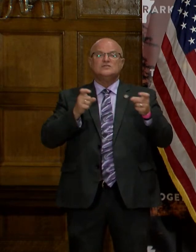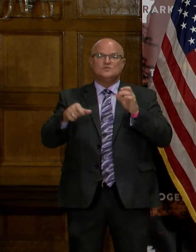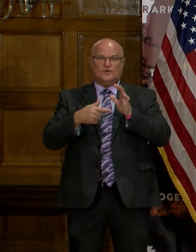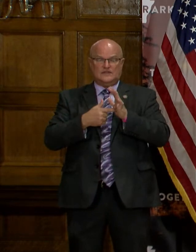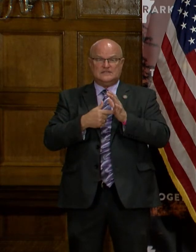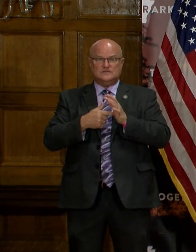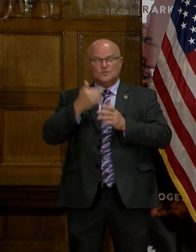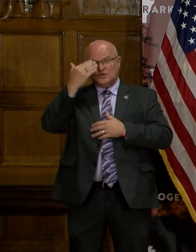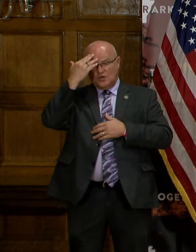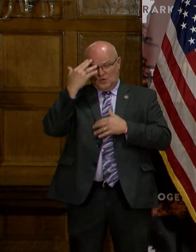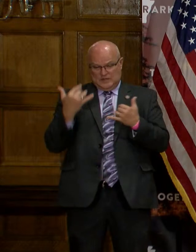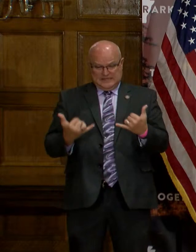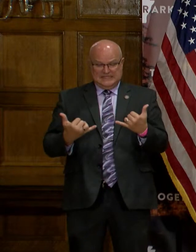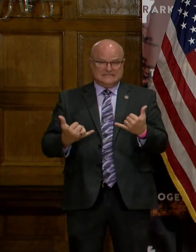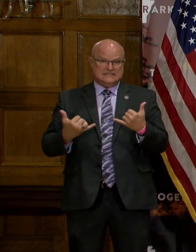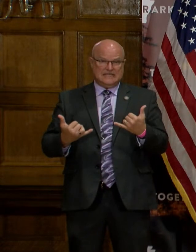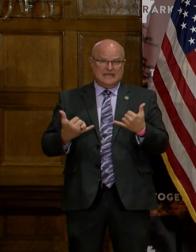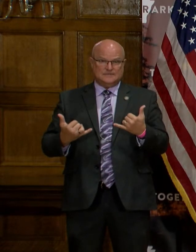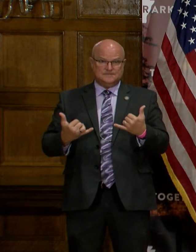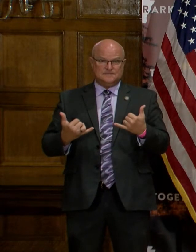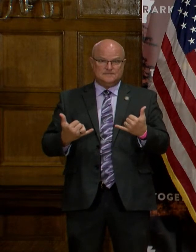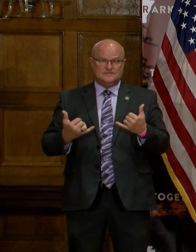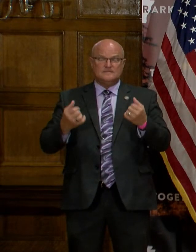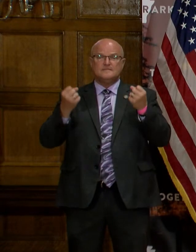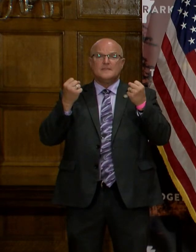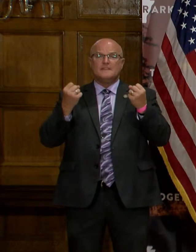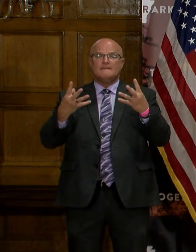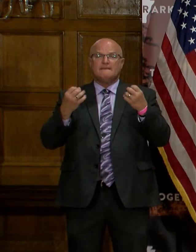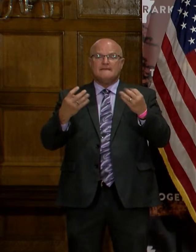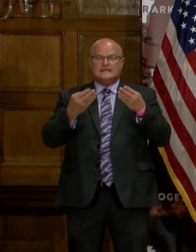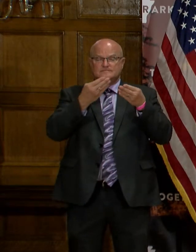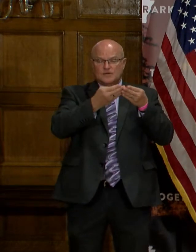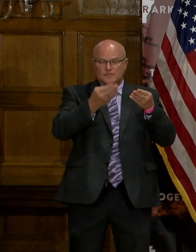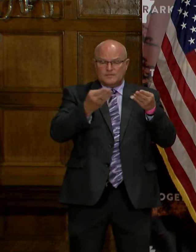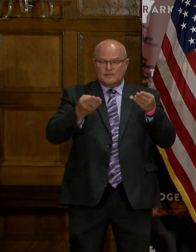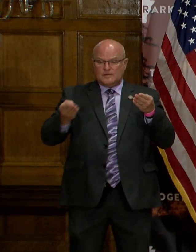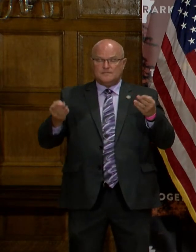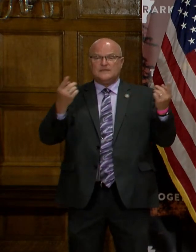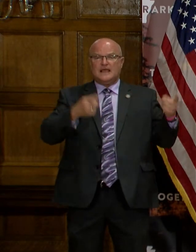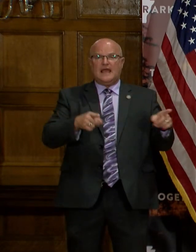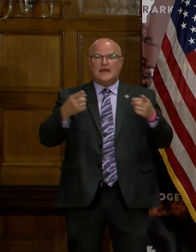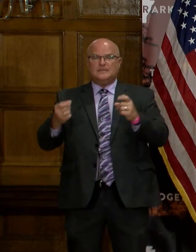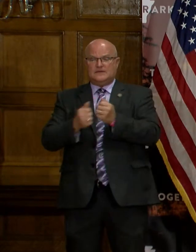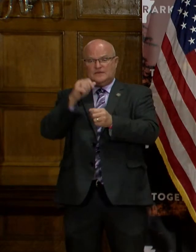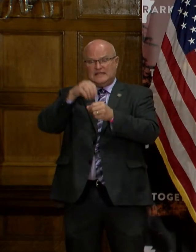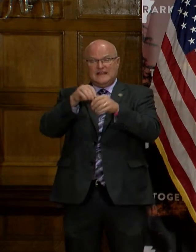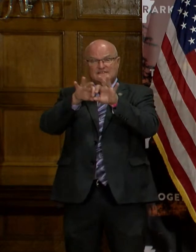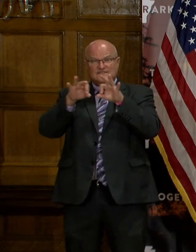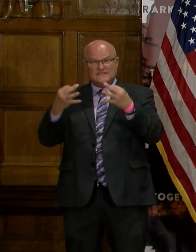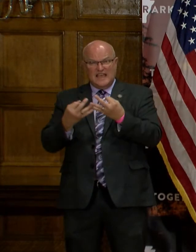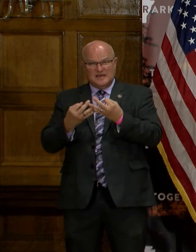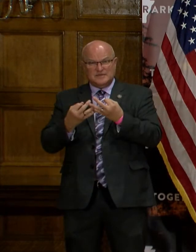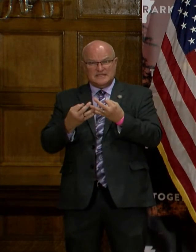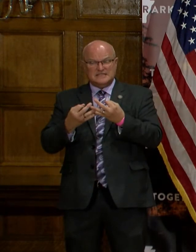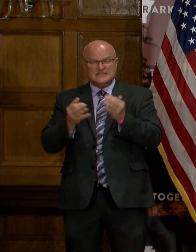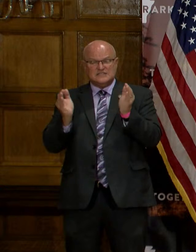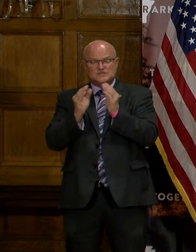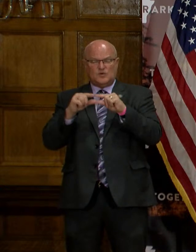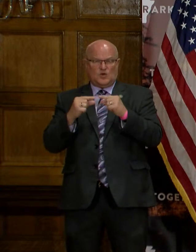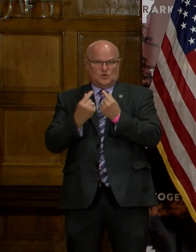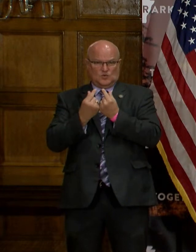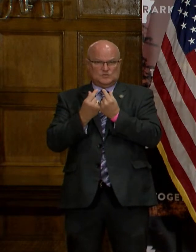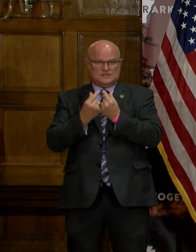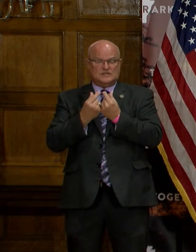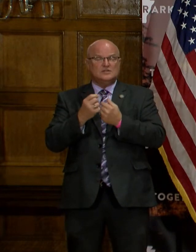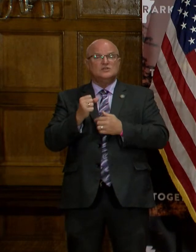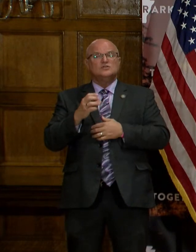We know that at this time, a lot of this transmission of COVID is happening within families in small group